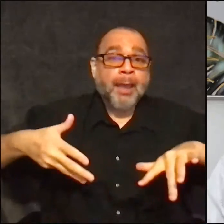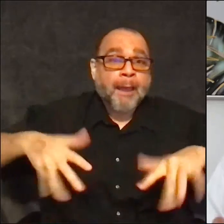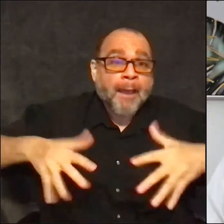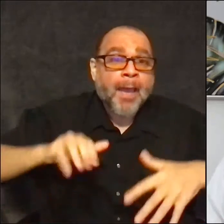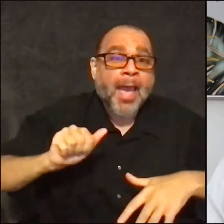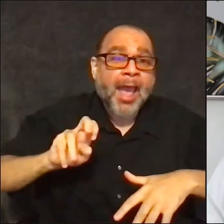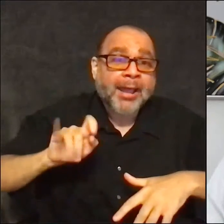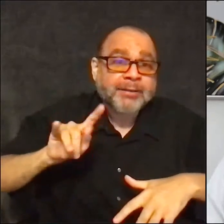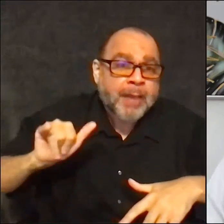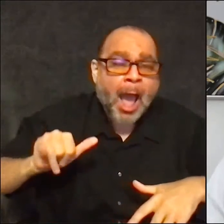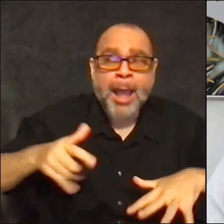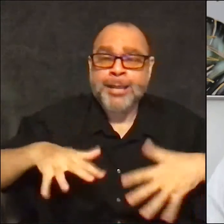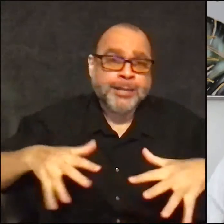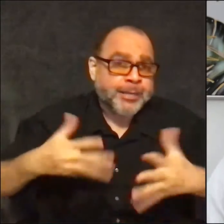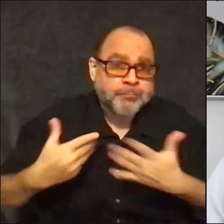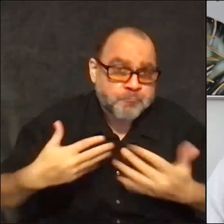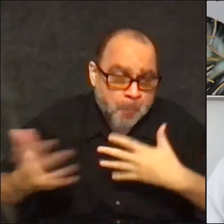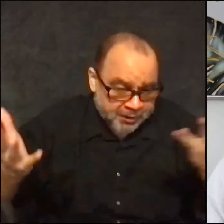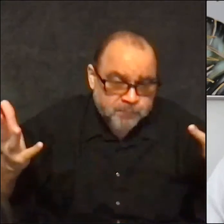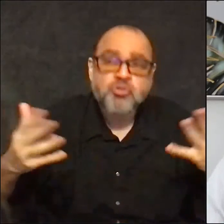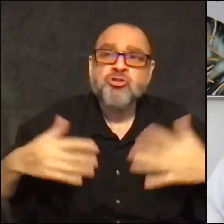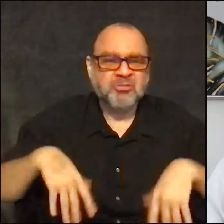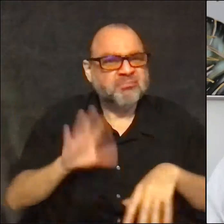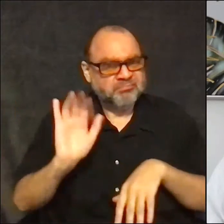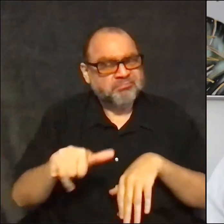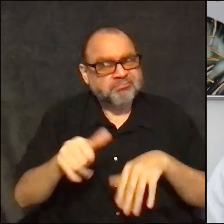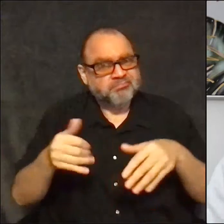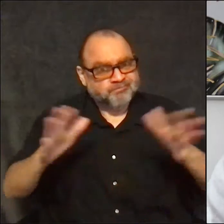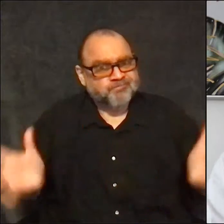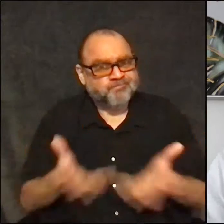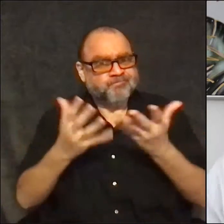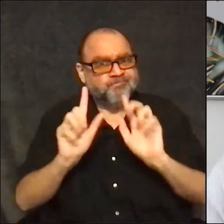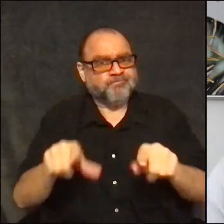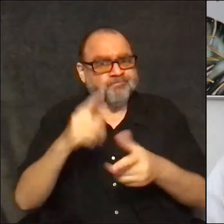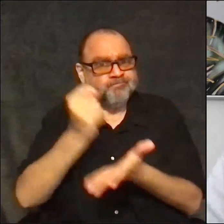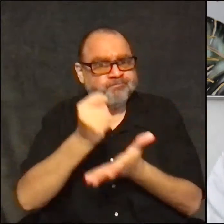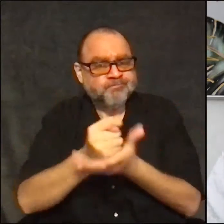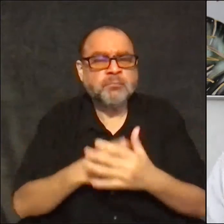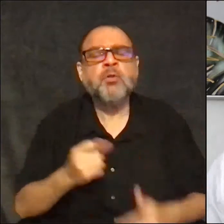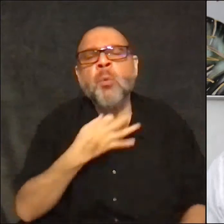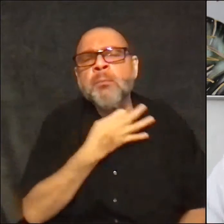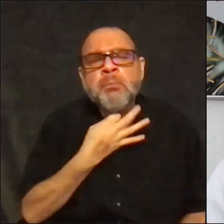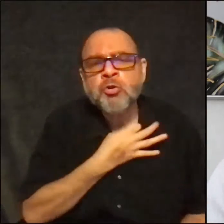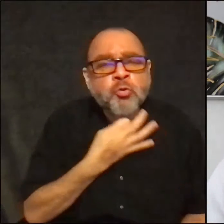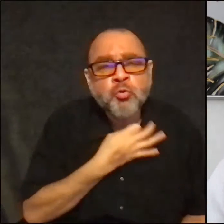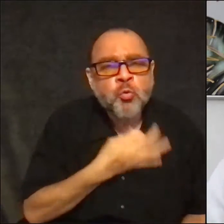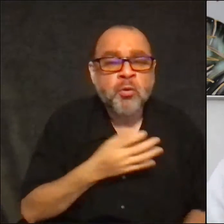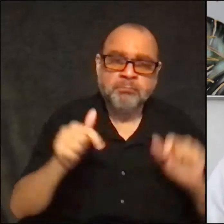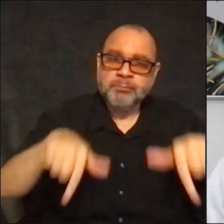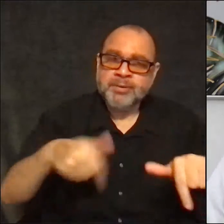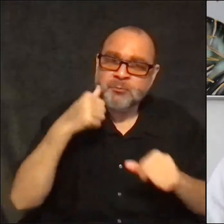it's a transparent space, authentic space, open space. If you've ever experienced any of what I just